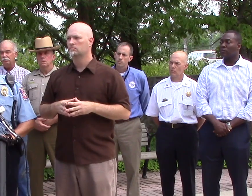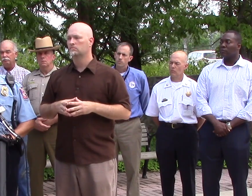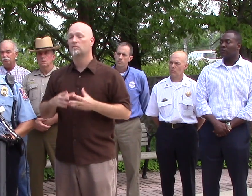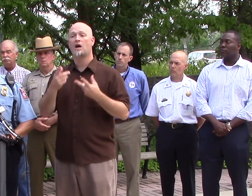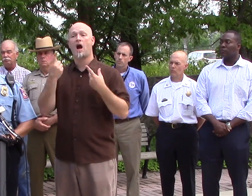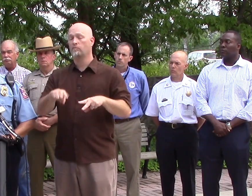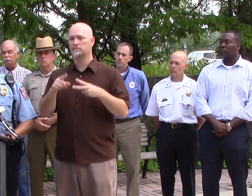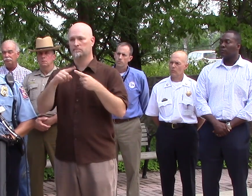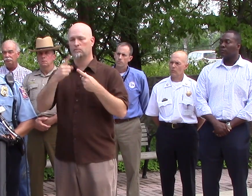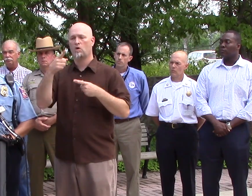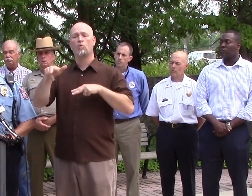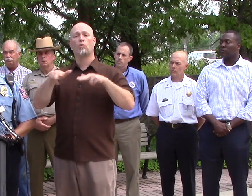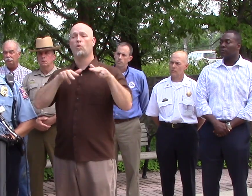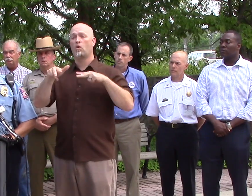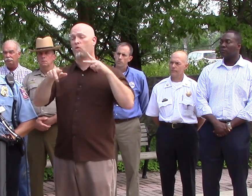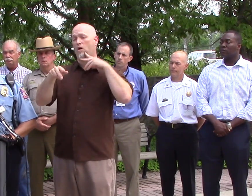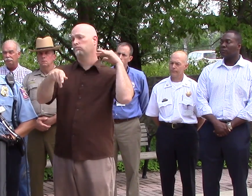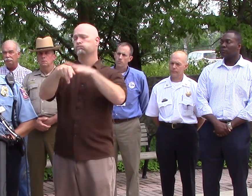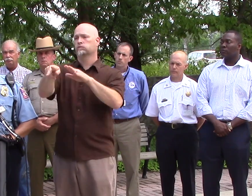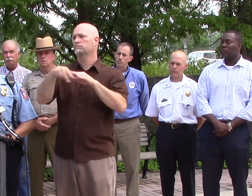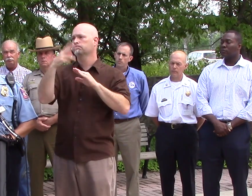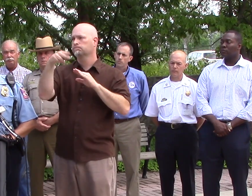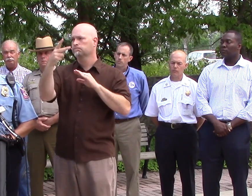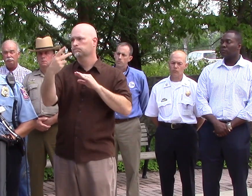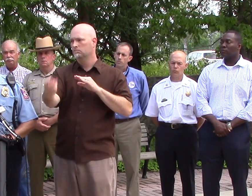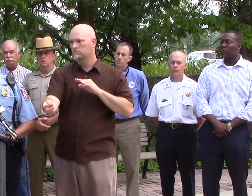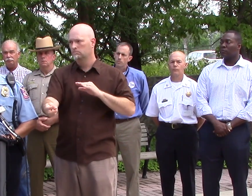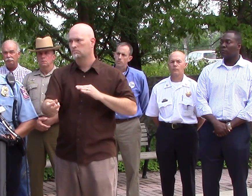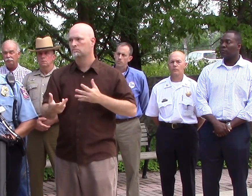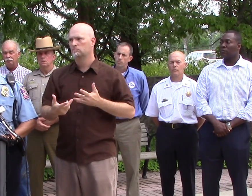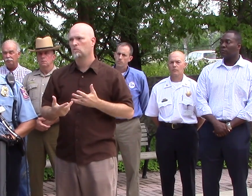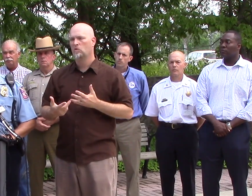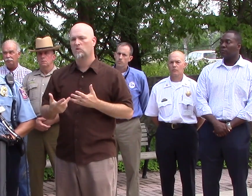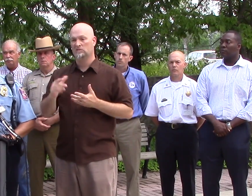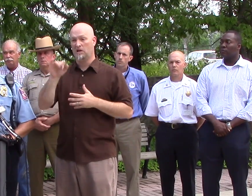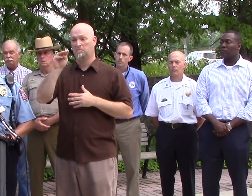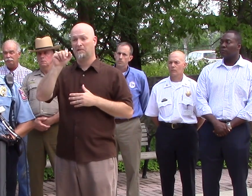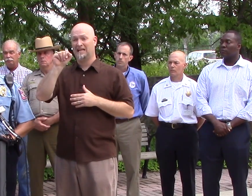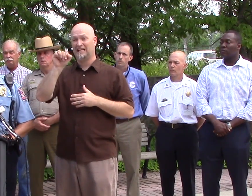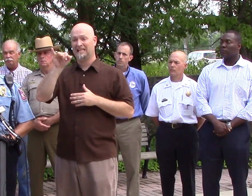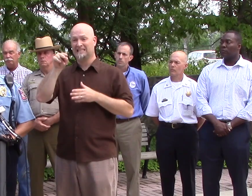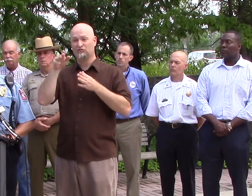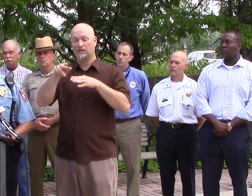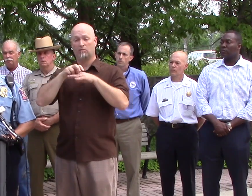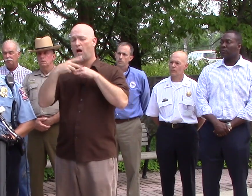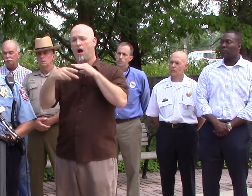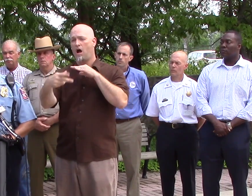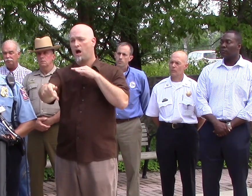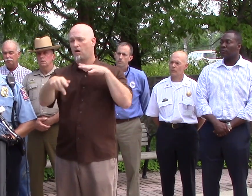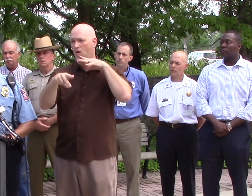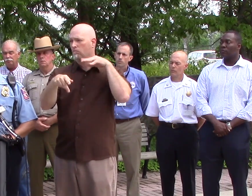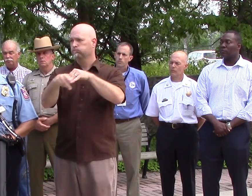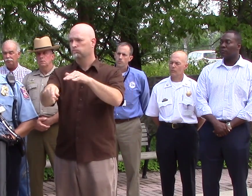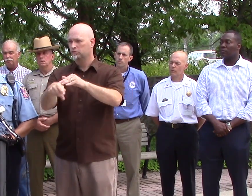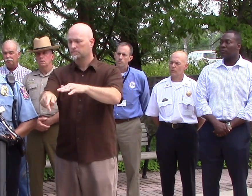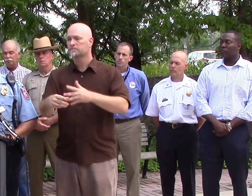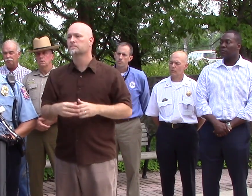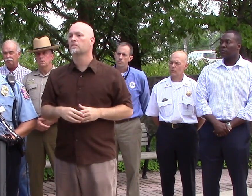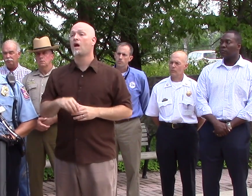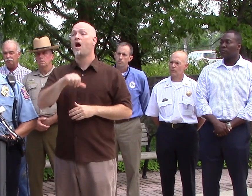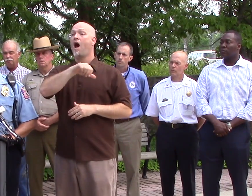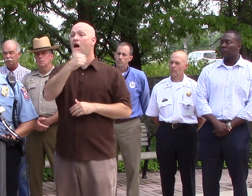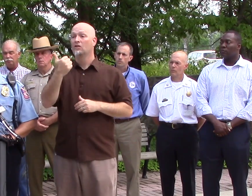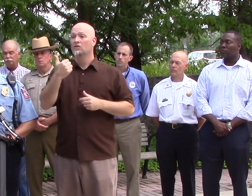was navigating along Main Street and was swept away. The second person was in an automobile with another person, in